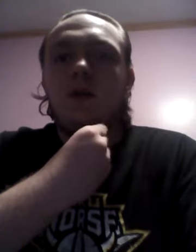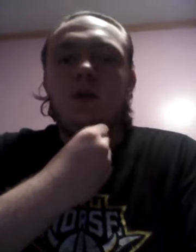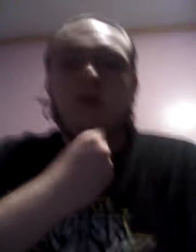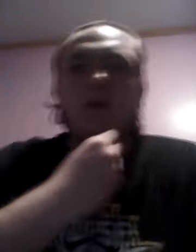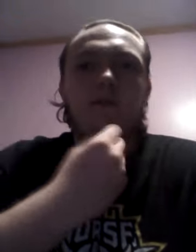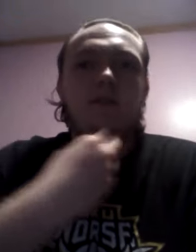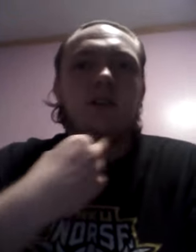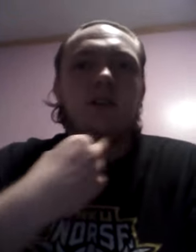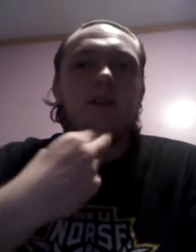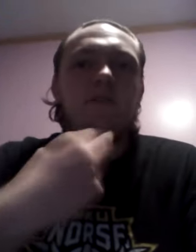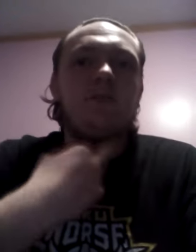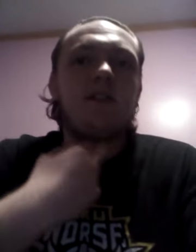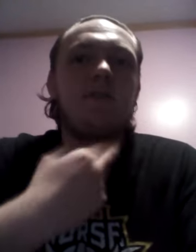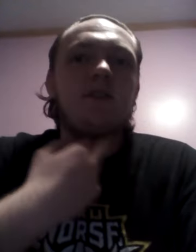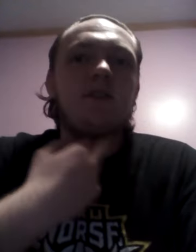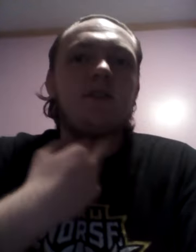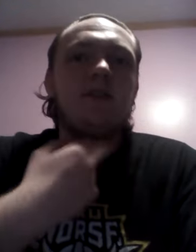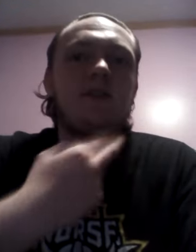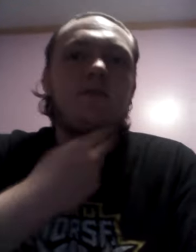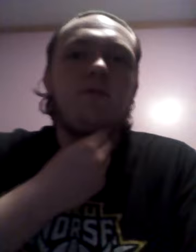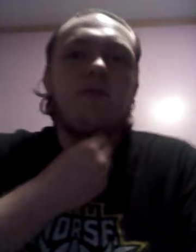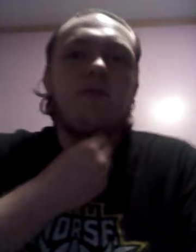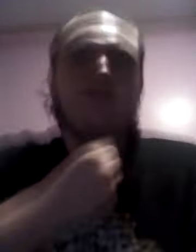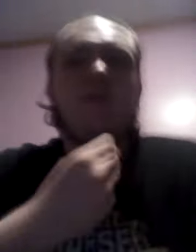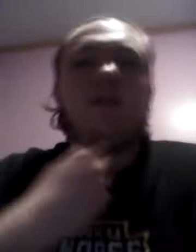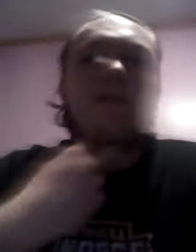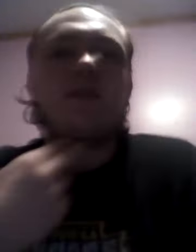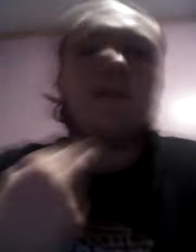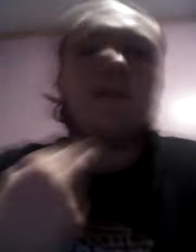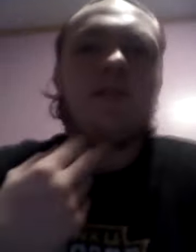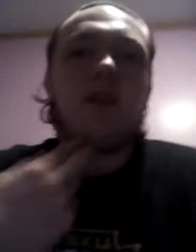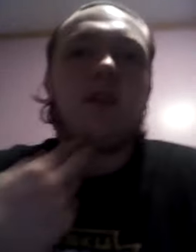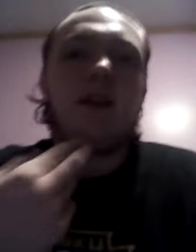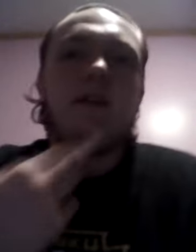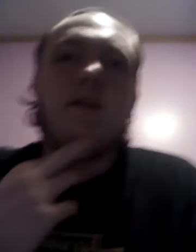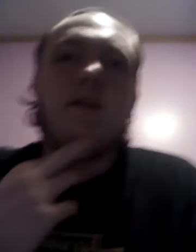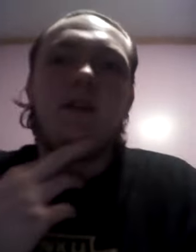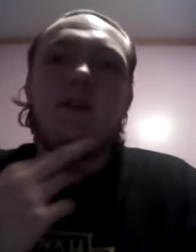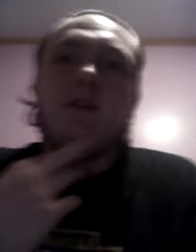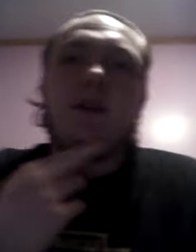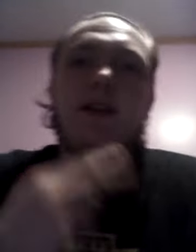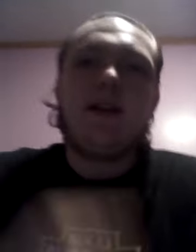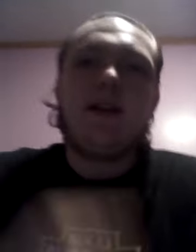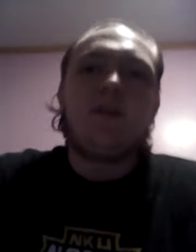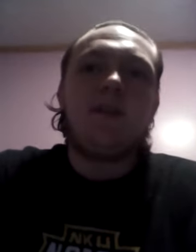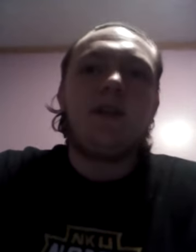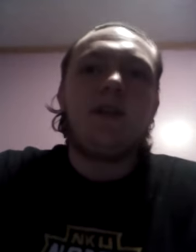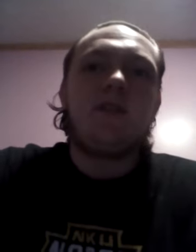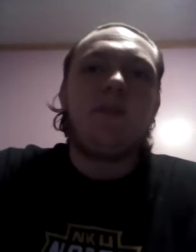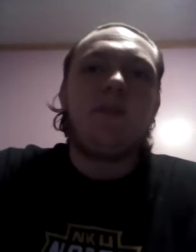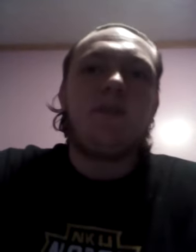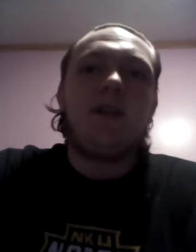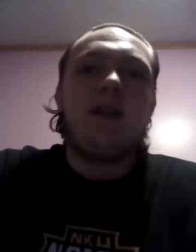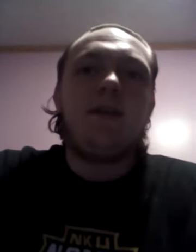In Ovid, Michigan is 47 degrees Celsius, 47 degrees Fahrenheit. Humidity, precipitation is 1%, humidity